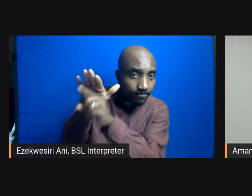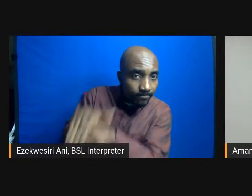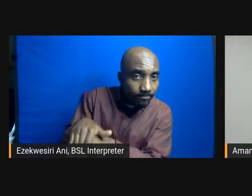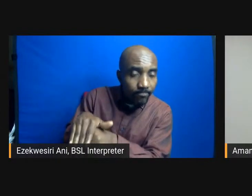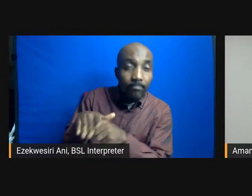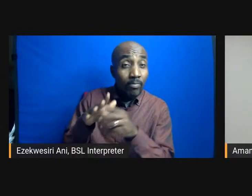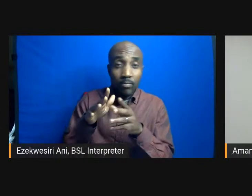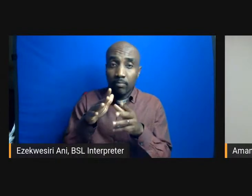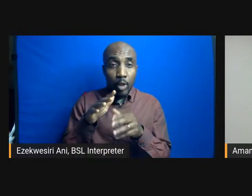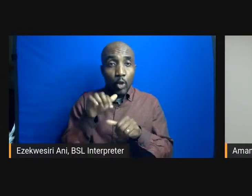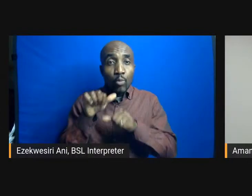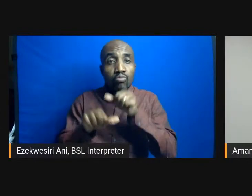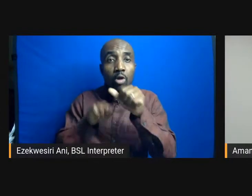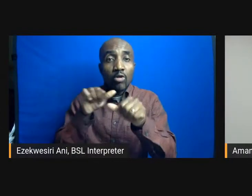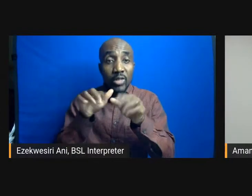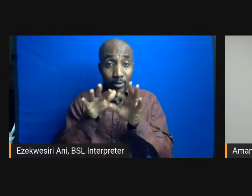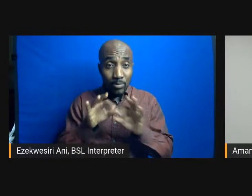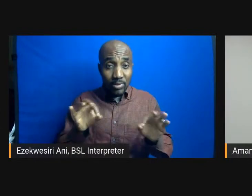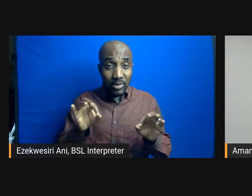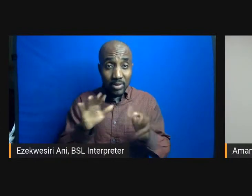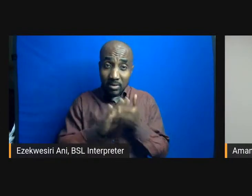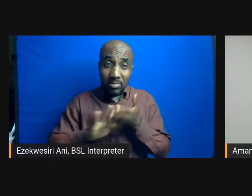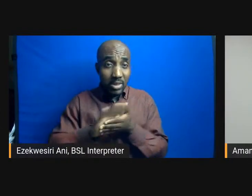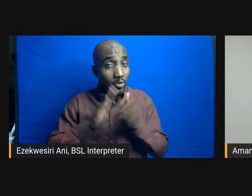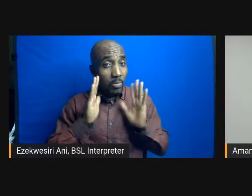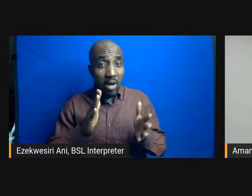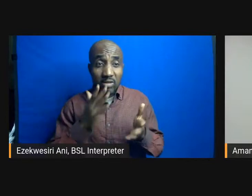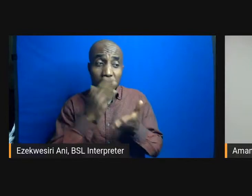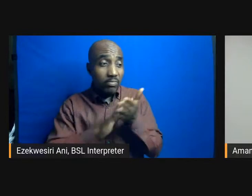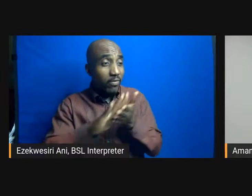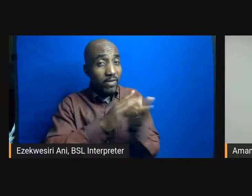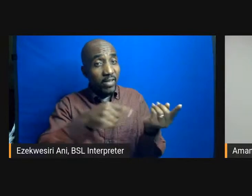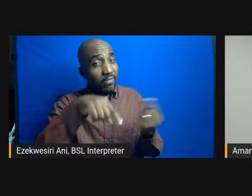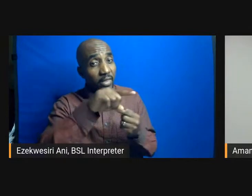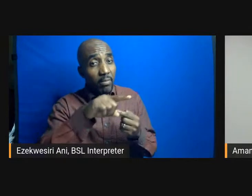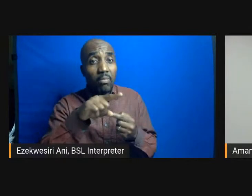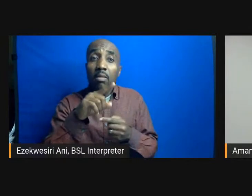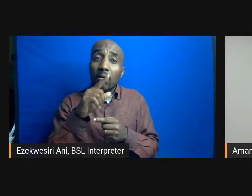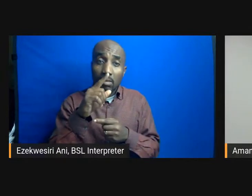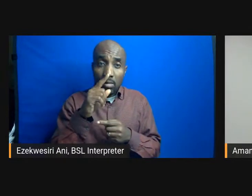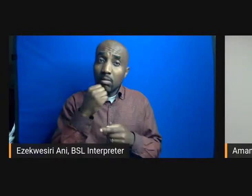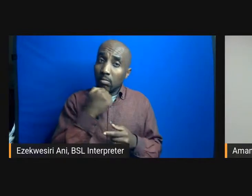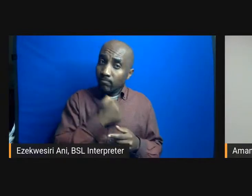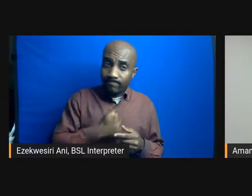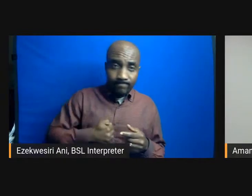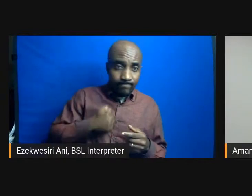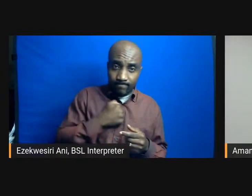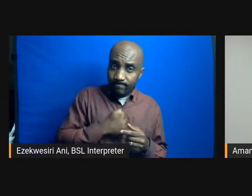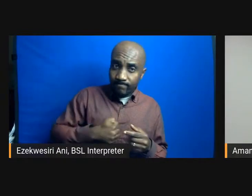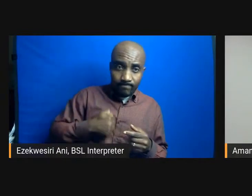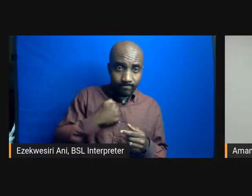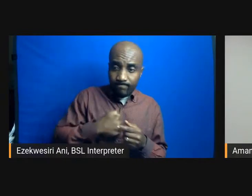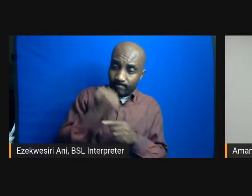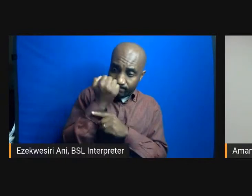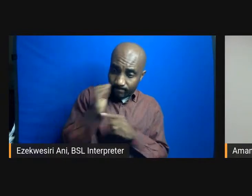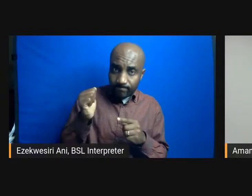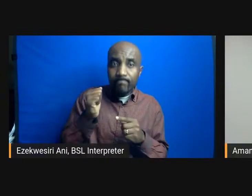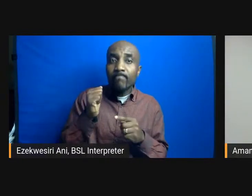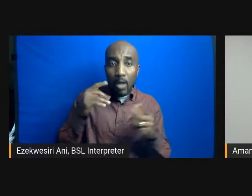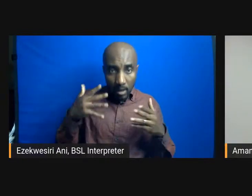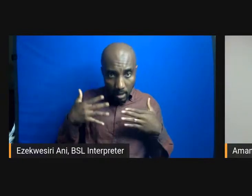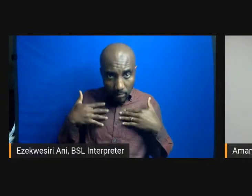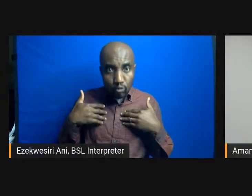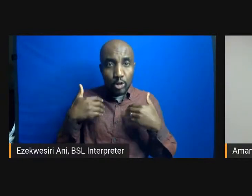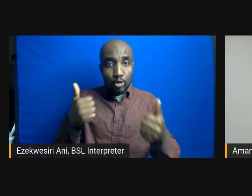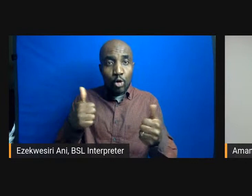peace requires forgiveness, repentance, and restoration, and it is that leads to